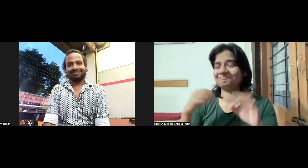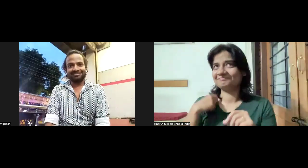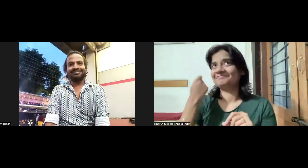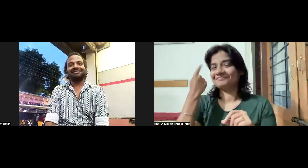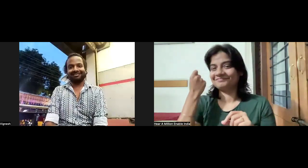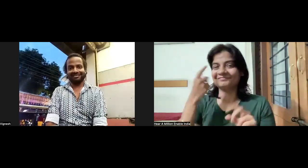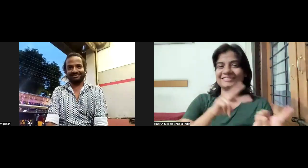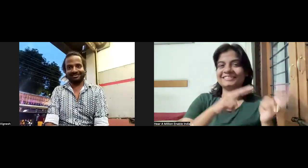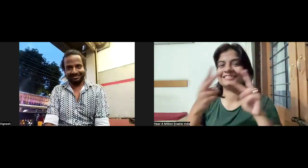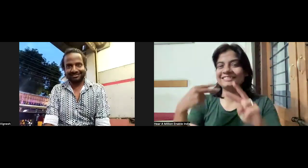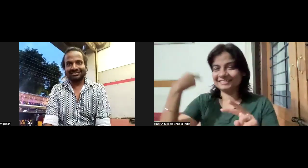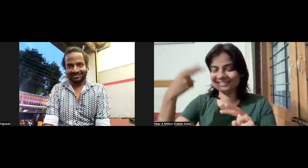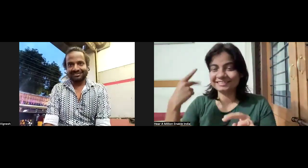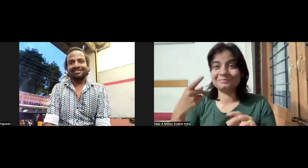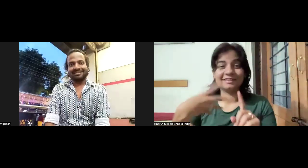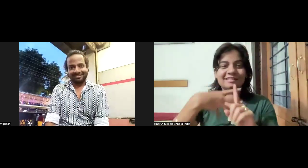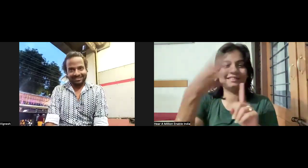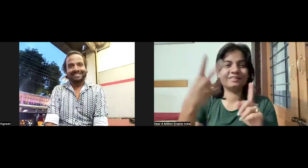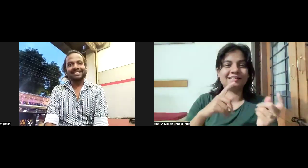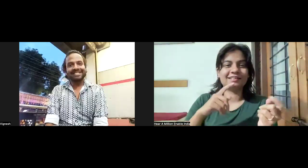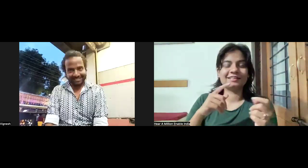some support, some counseling work all over India.